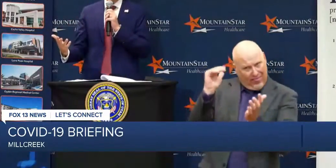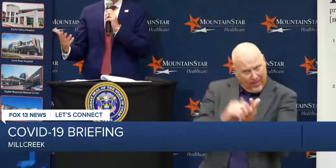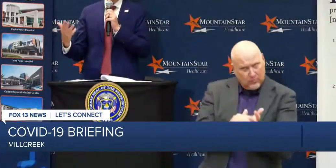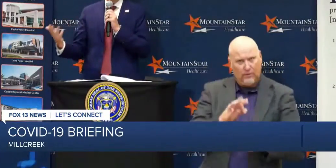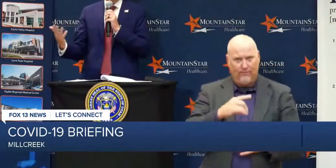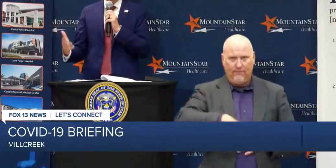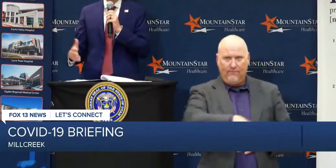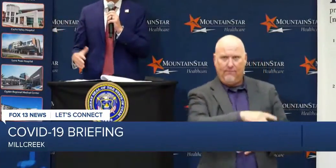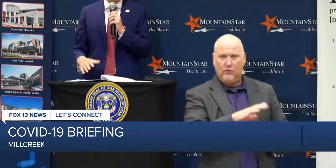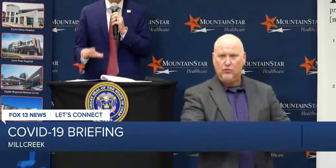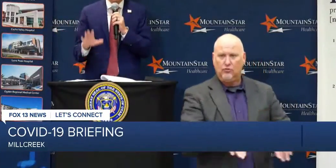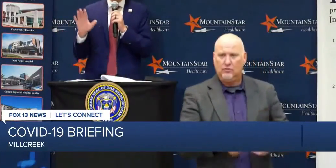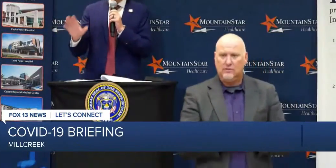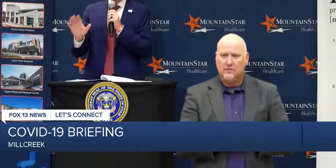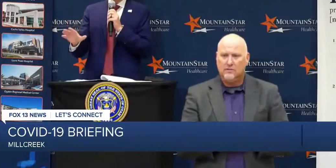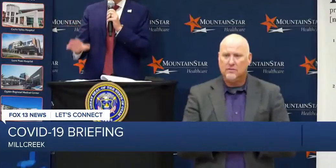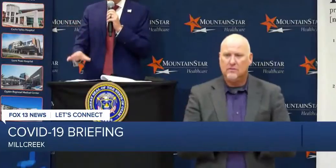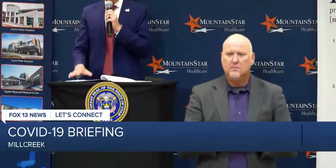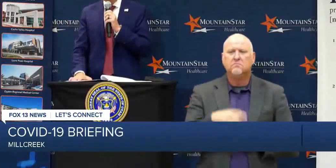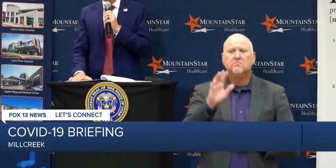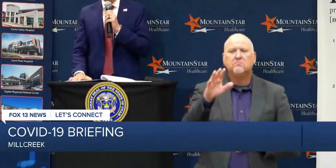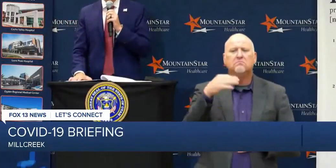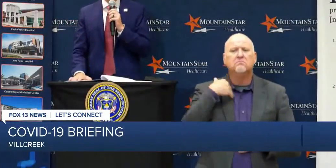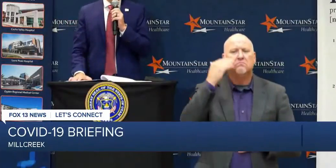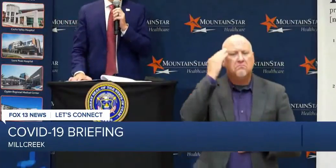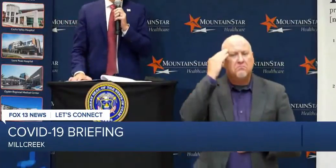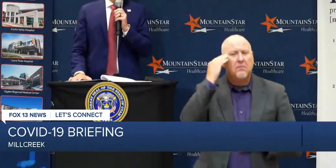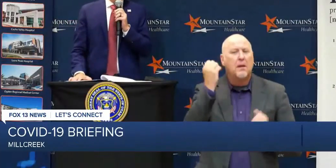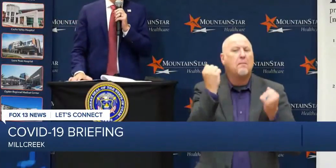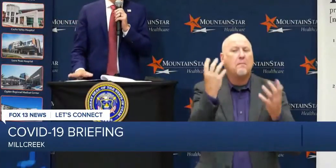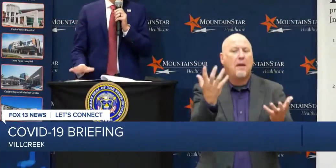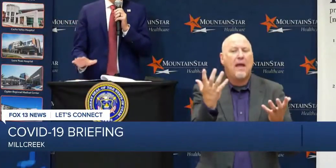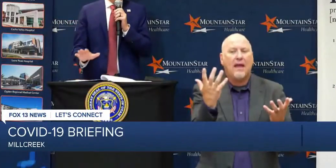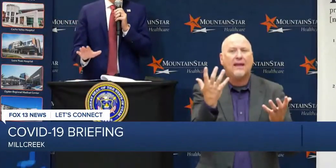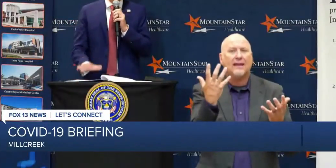just never got tested and likely had it. But 23,000 kids,